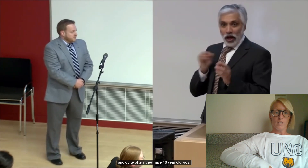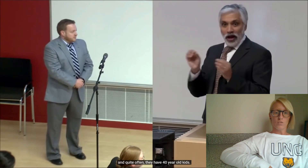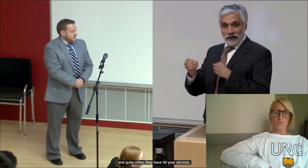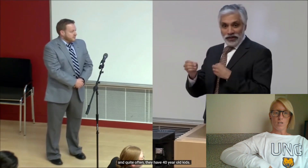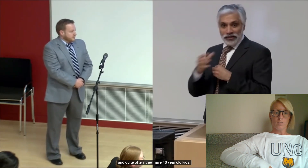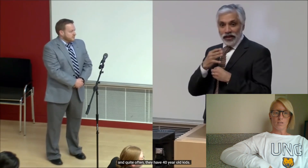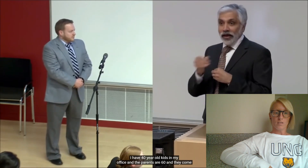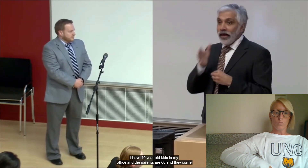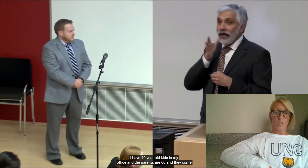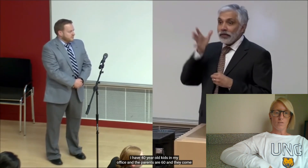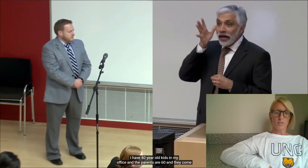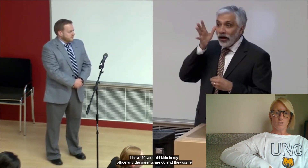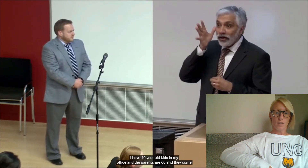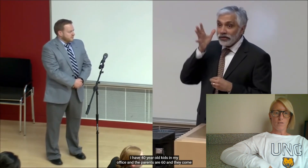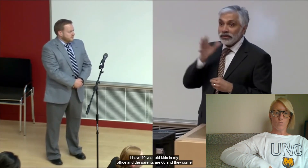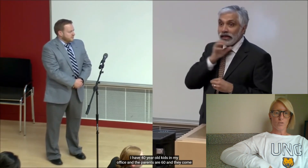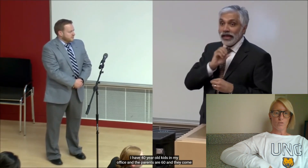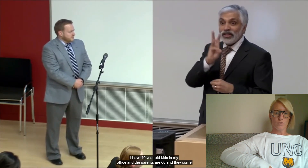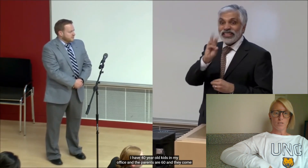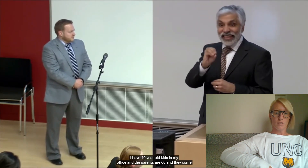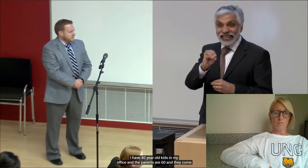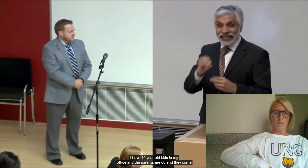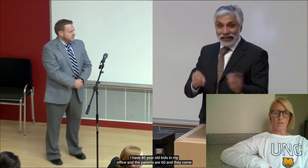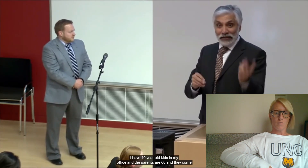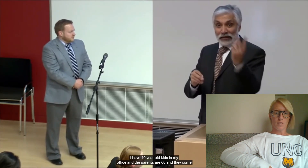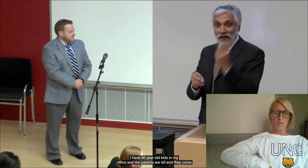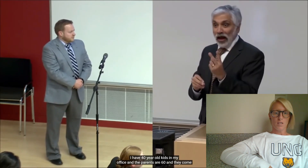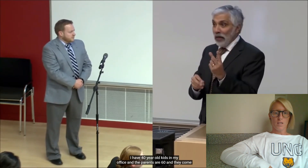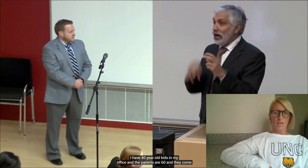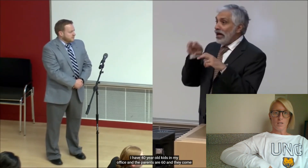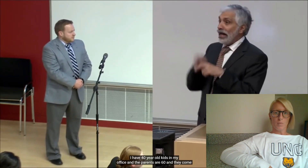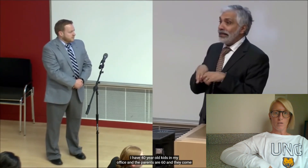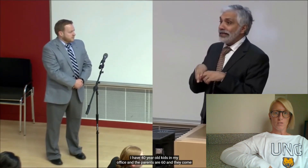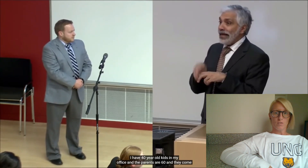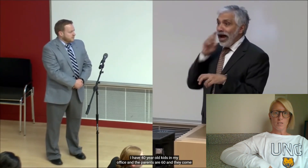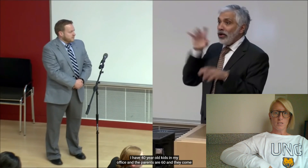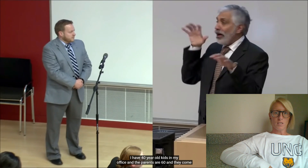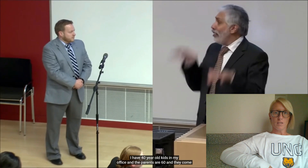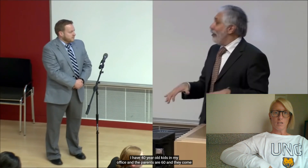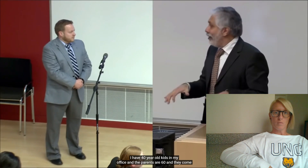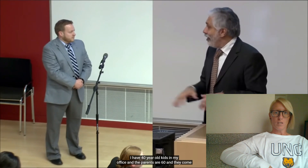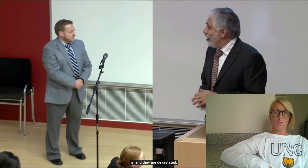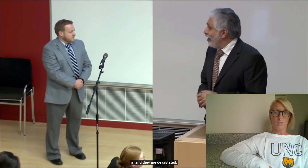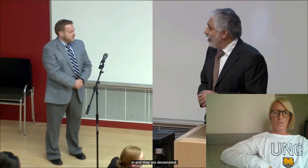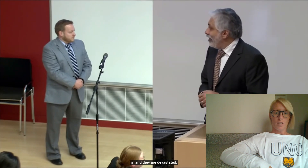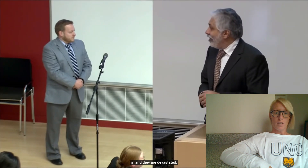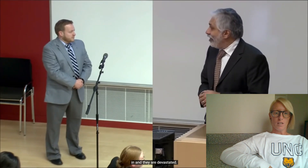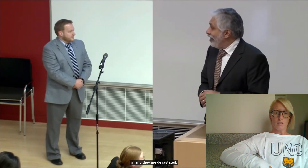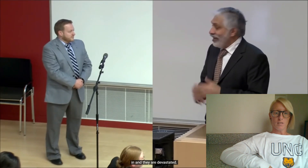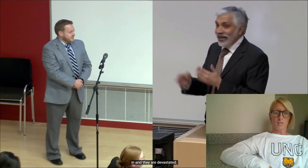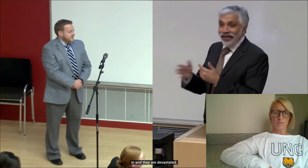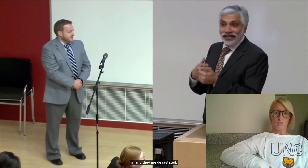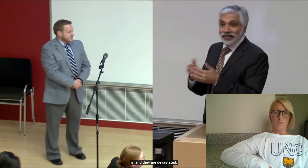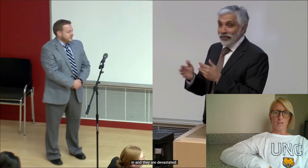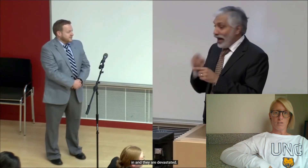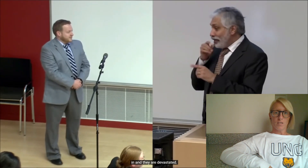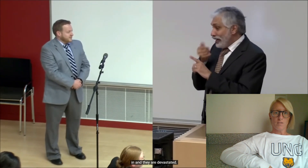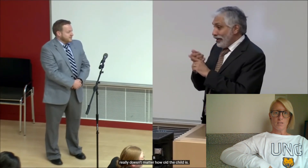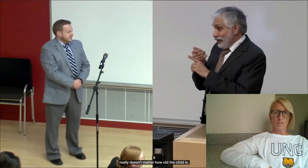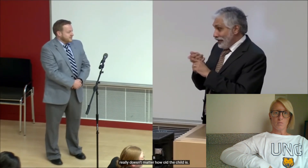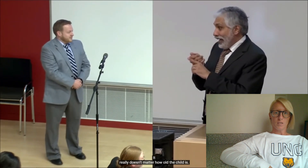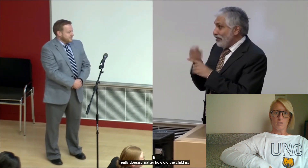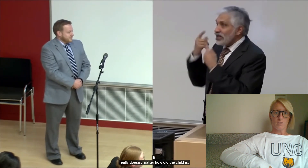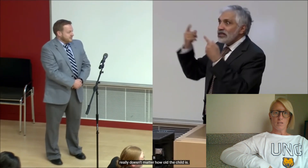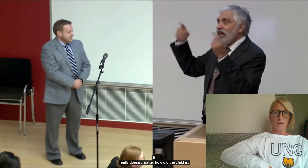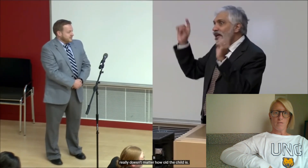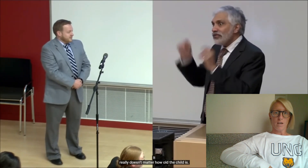have 40-year-old kids. I have 40-year-old kids in my office, and the parents are 60, and they come in and they're devastated. It